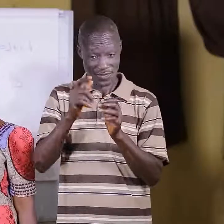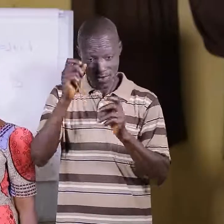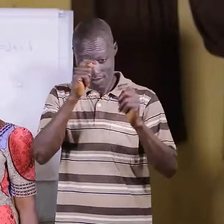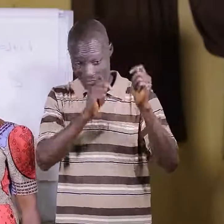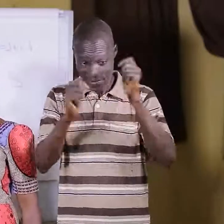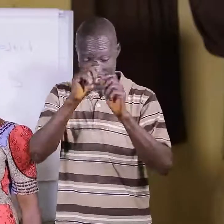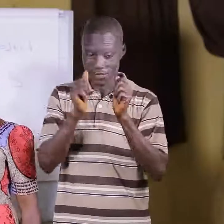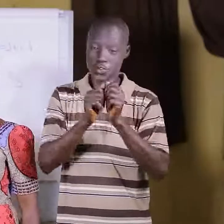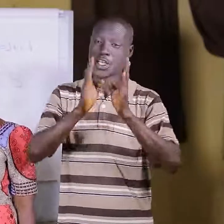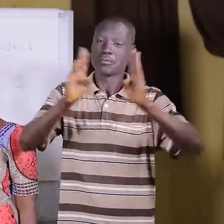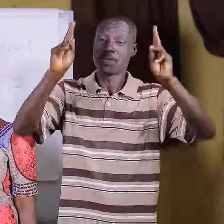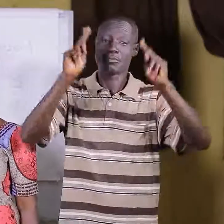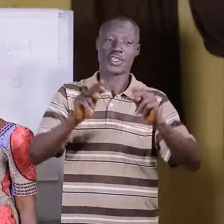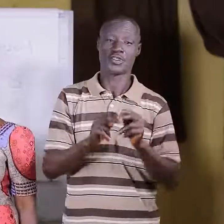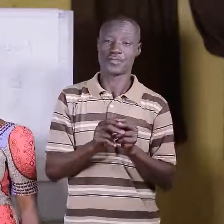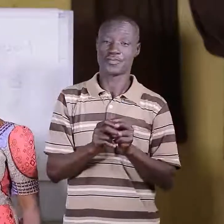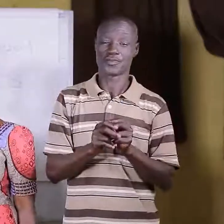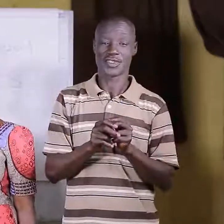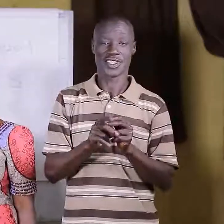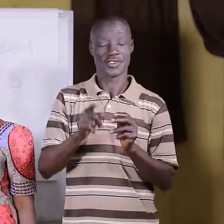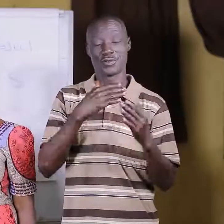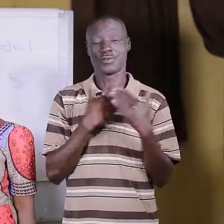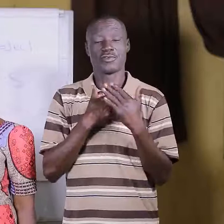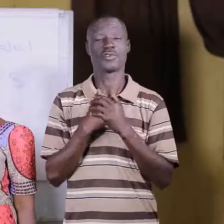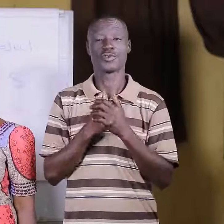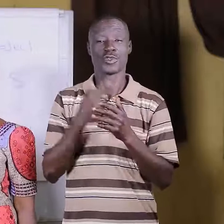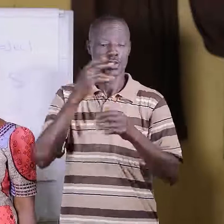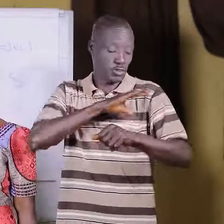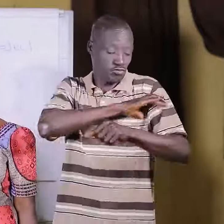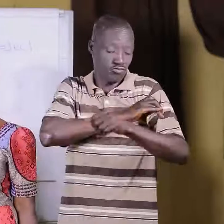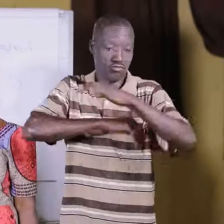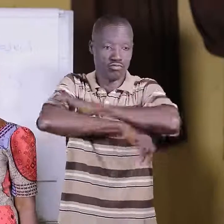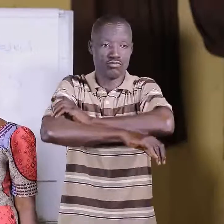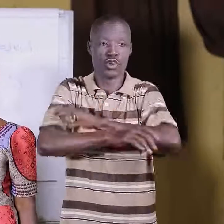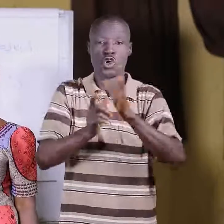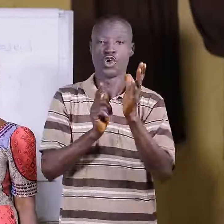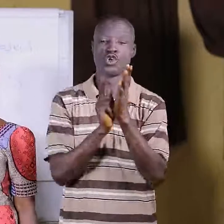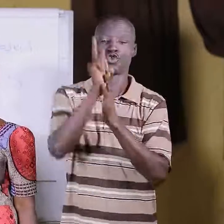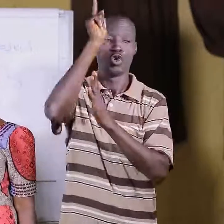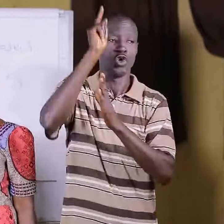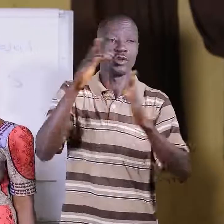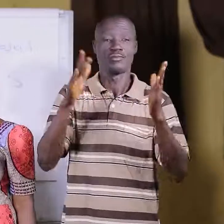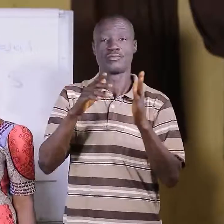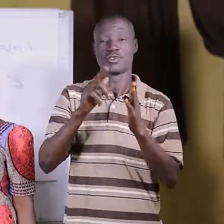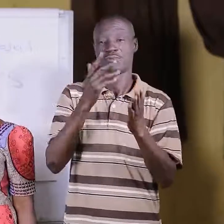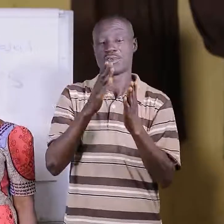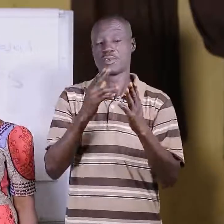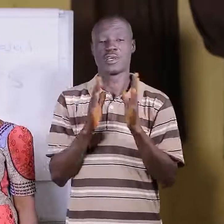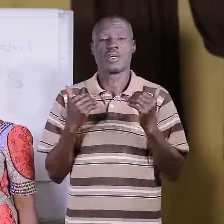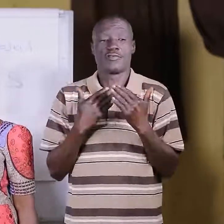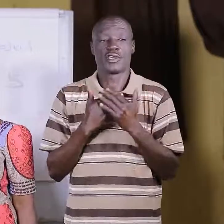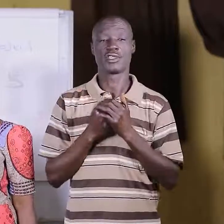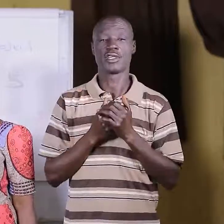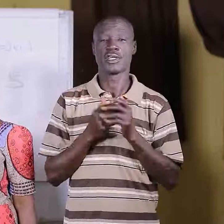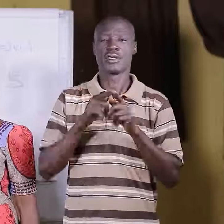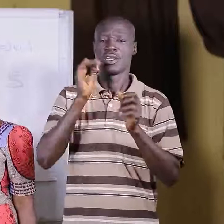that person is bigger than you, you can see his muscles, in fact, you dare not make an effort. But if you have